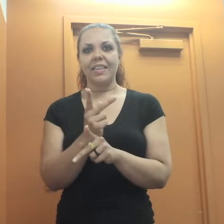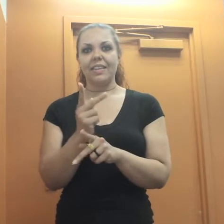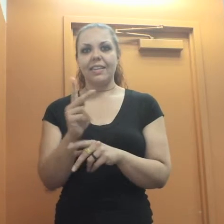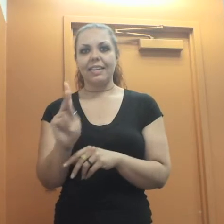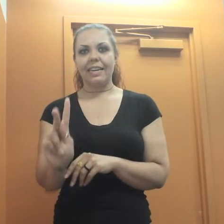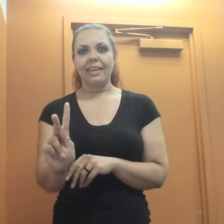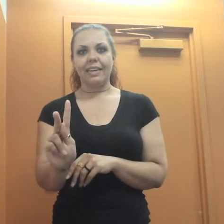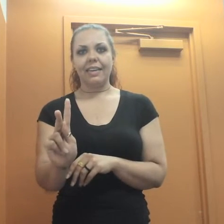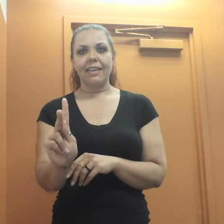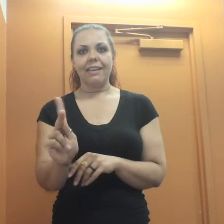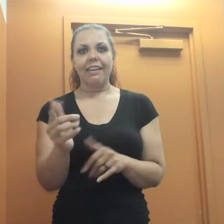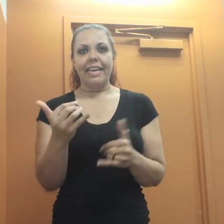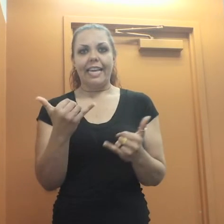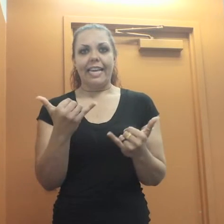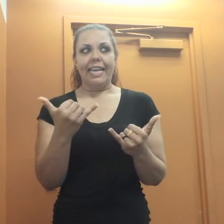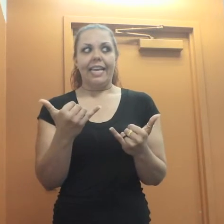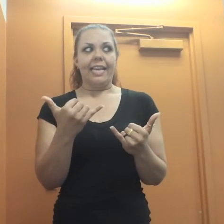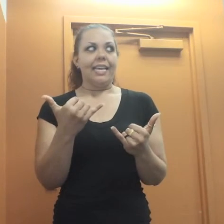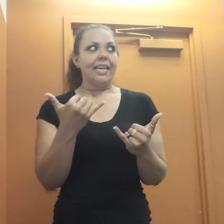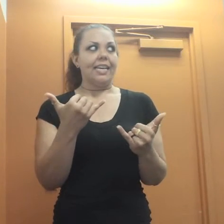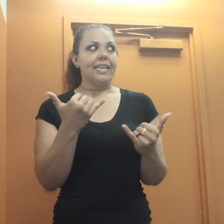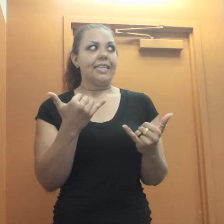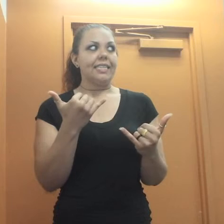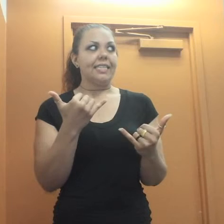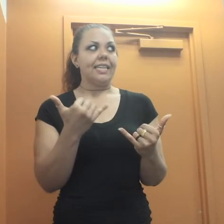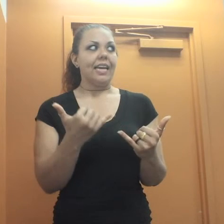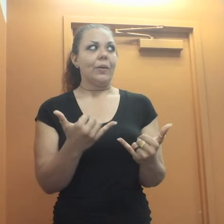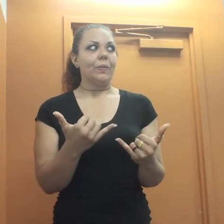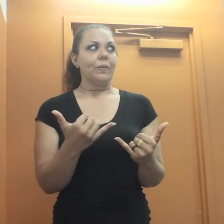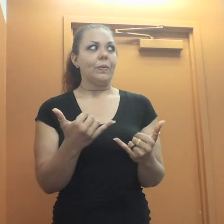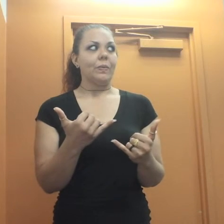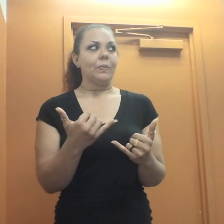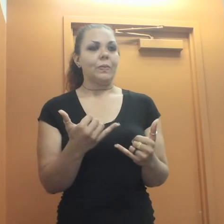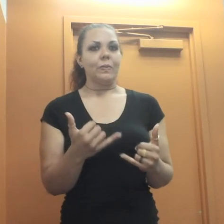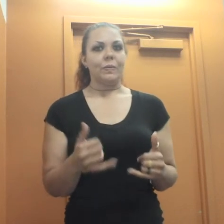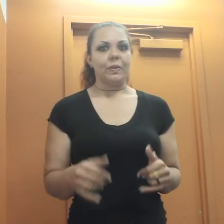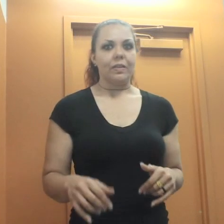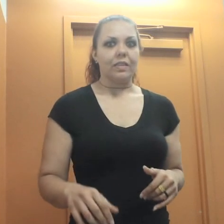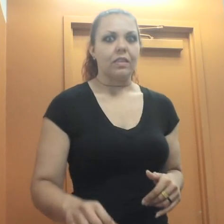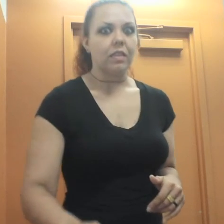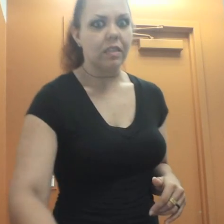Now, if you go back to the original 2 problems that we worked. Okay, that's a problem.